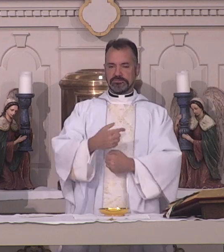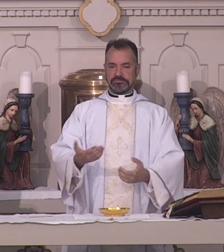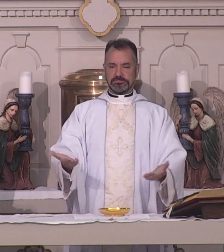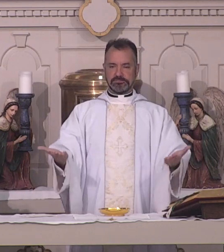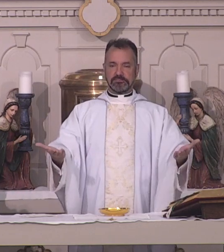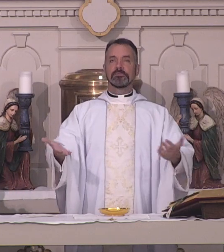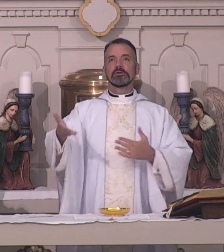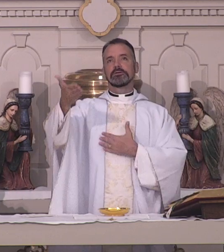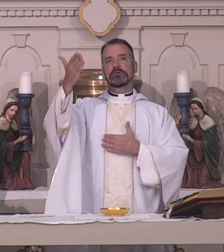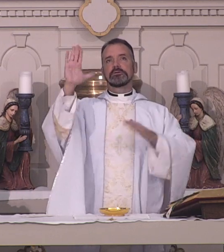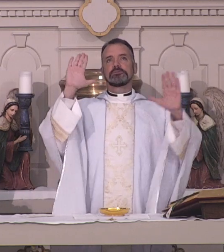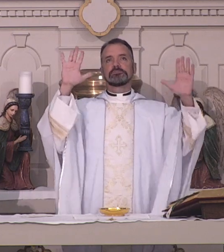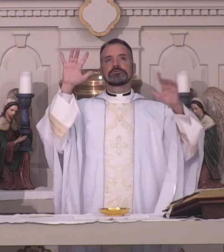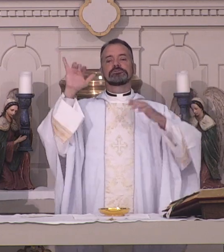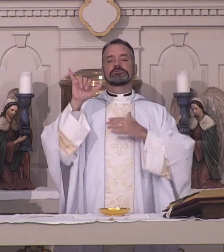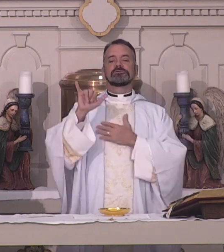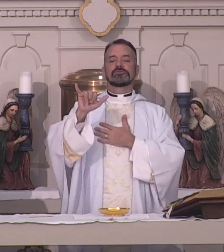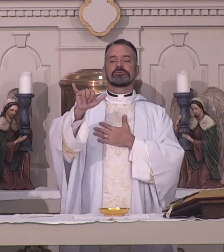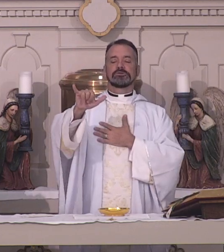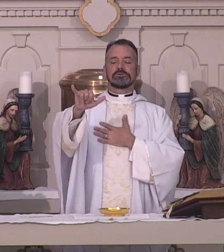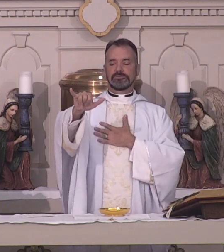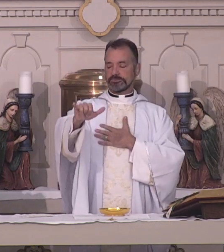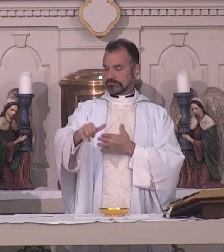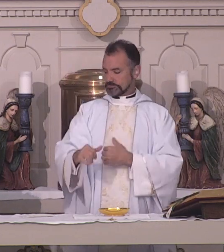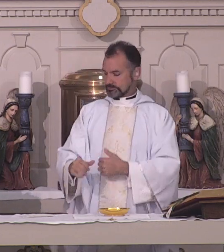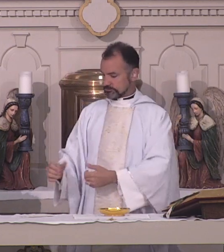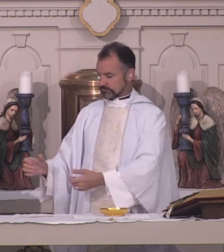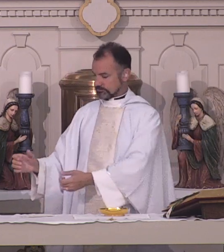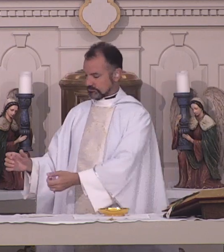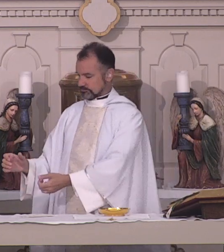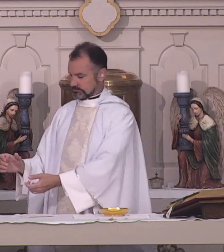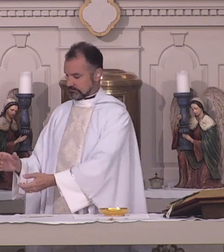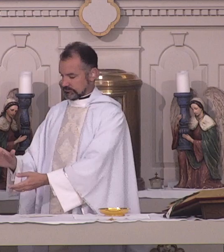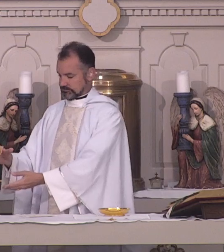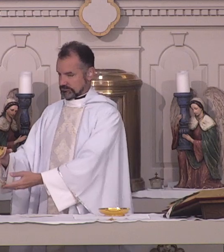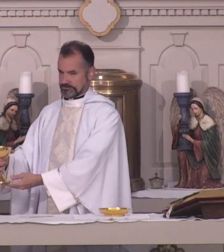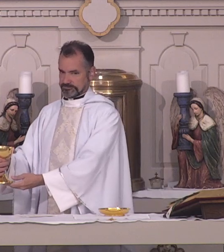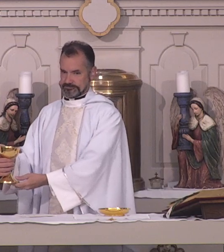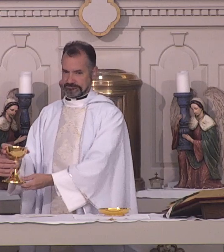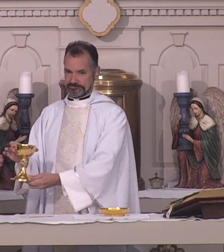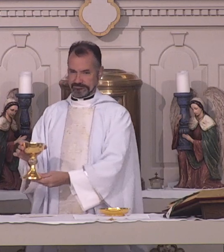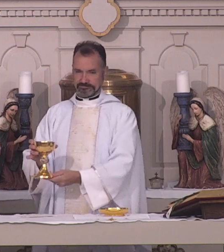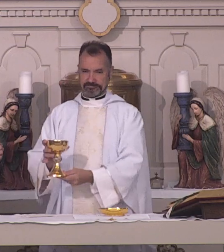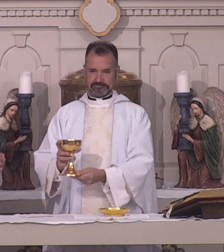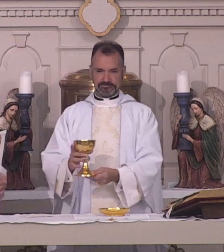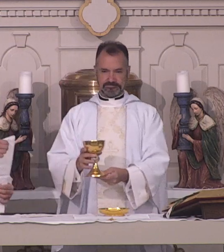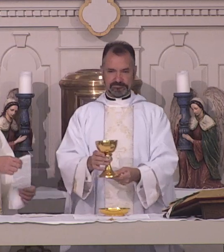human hands. It will become for us the bread of life. Blessed be God forever.